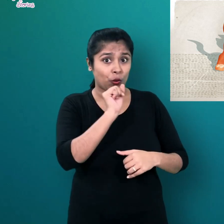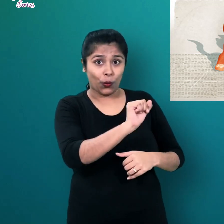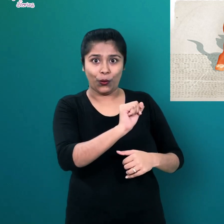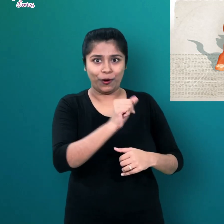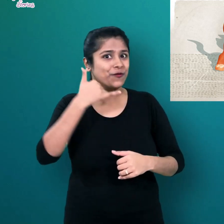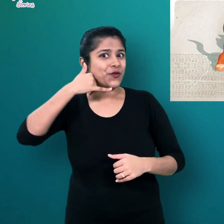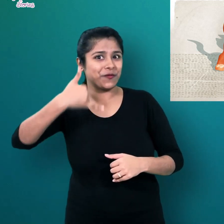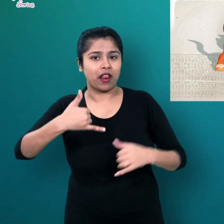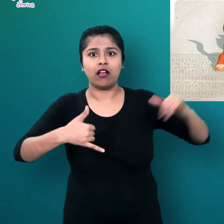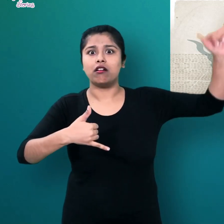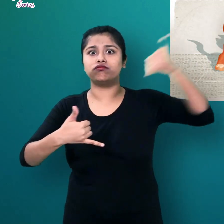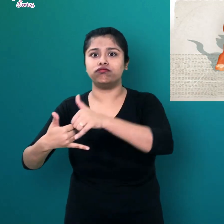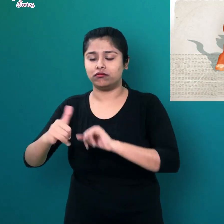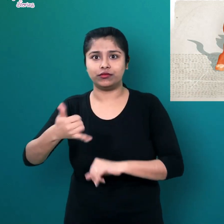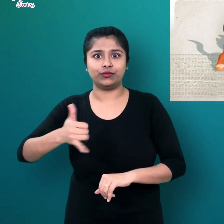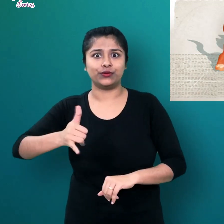Ting! Went Riju's mobile.